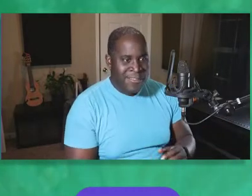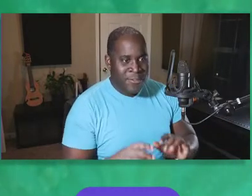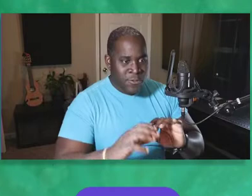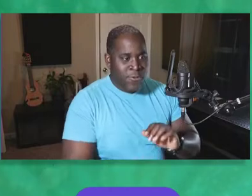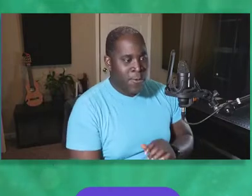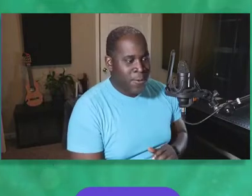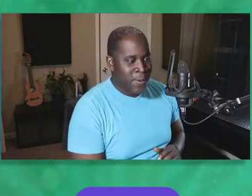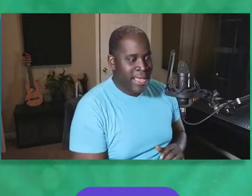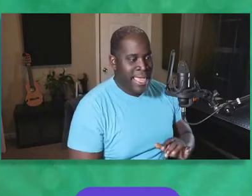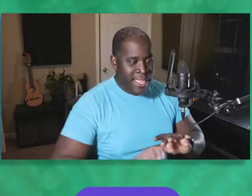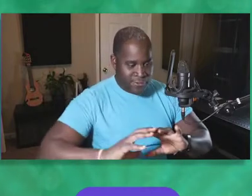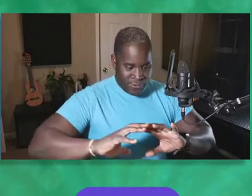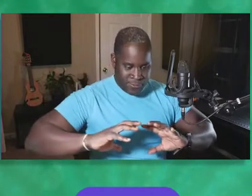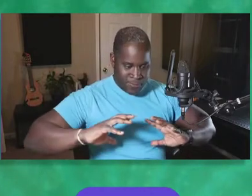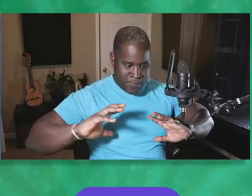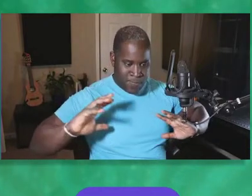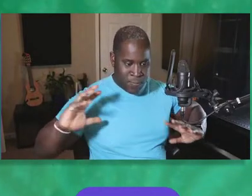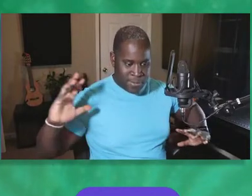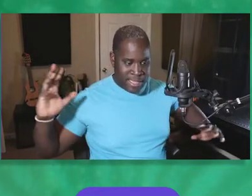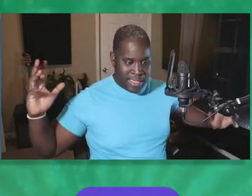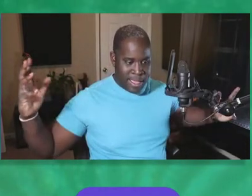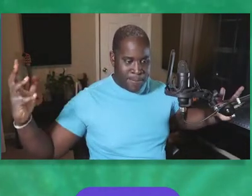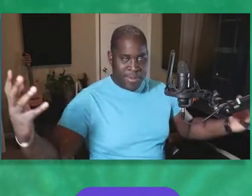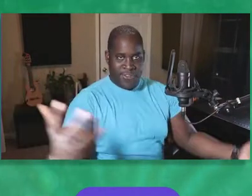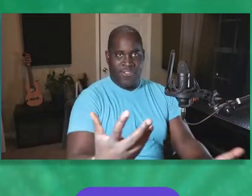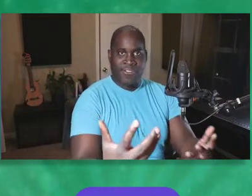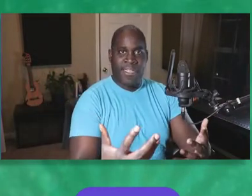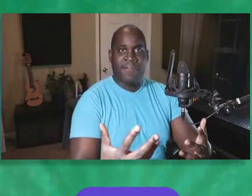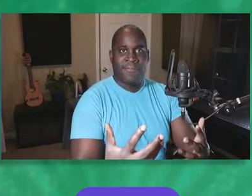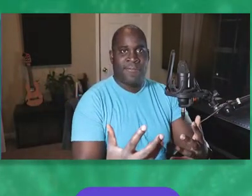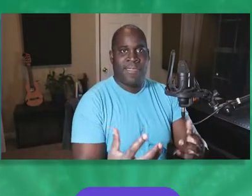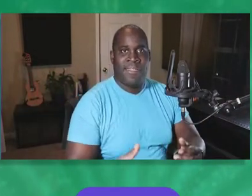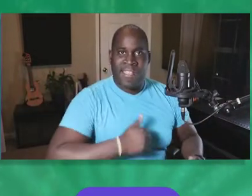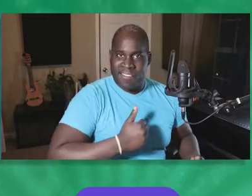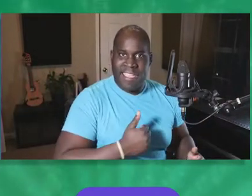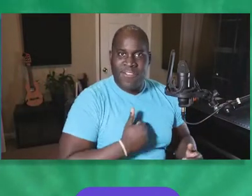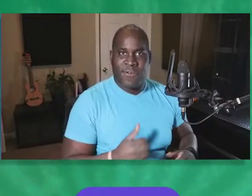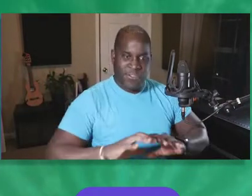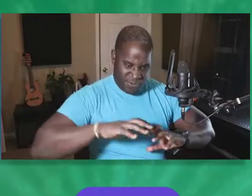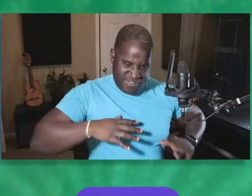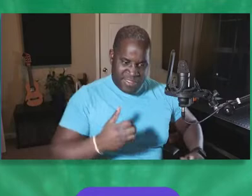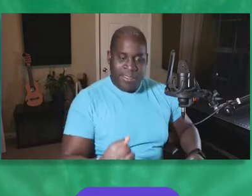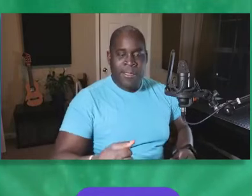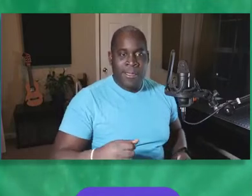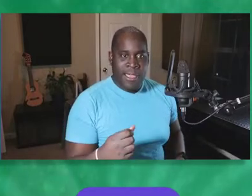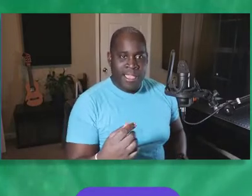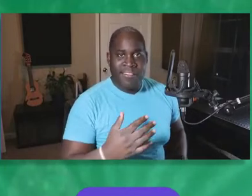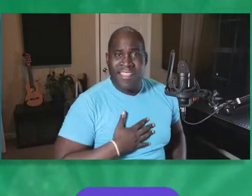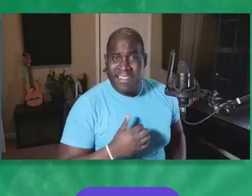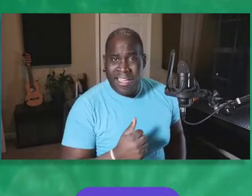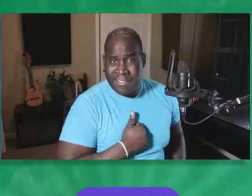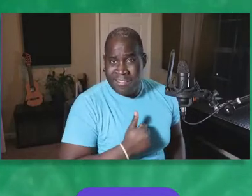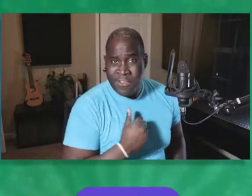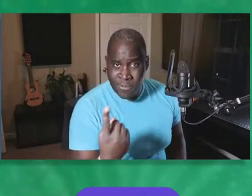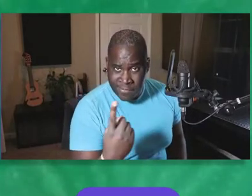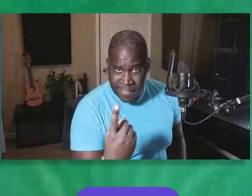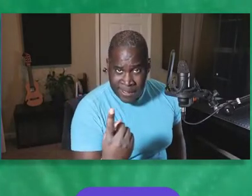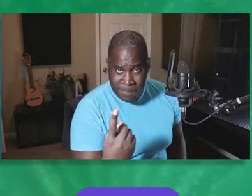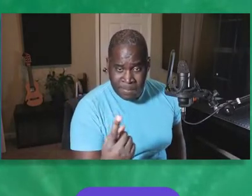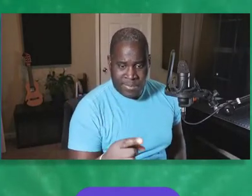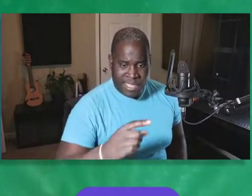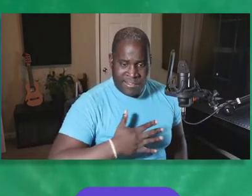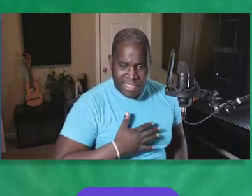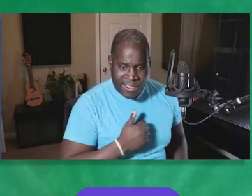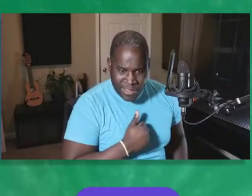Masses. So again, she's forming a bunch of stuff that's dangerous. So I could say a dangerous